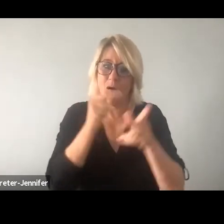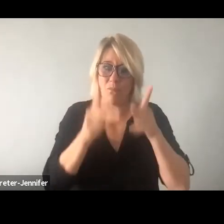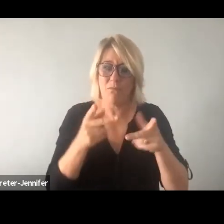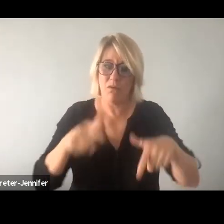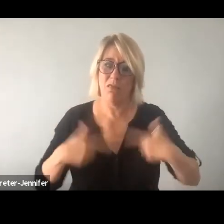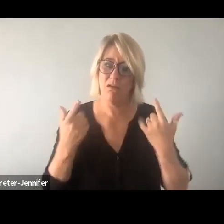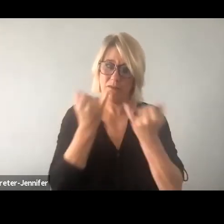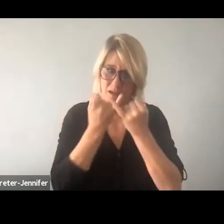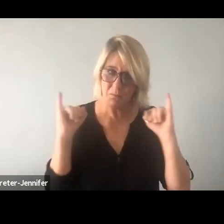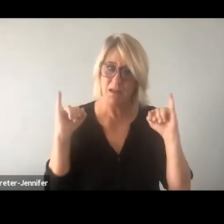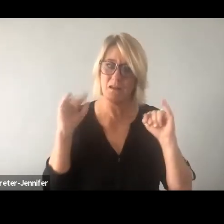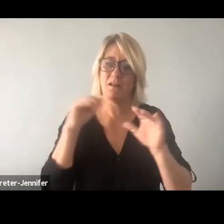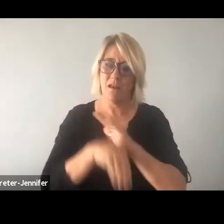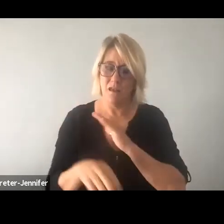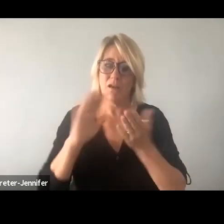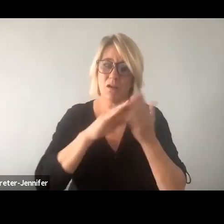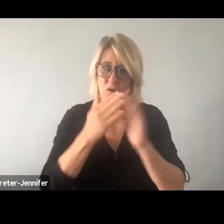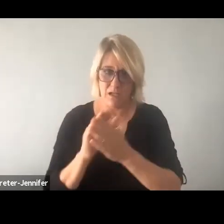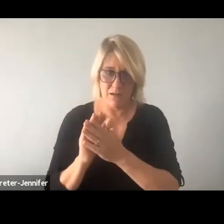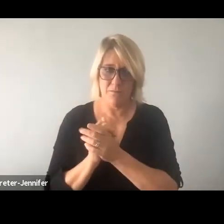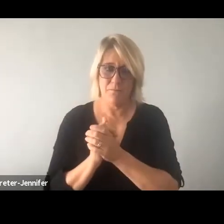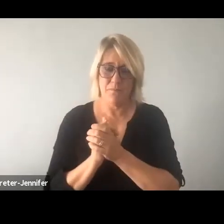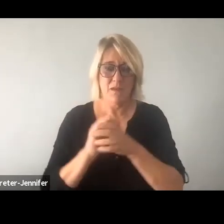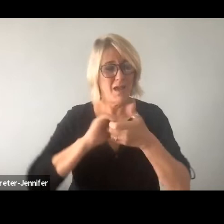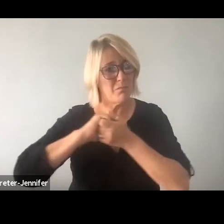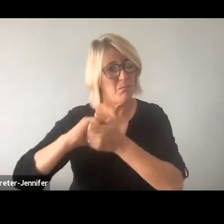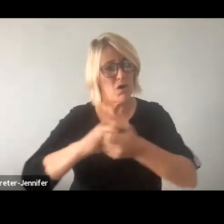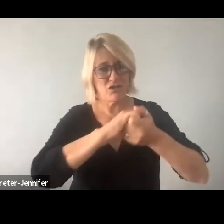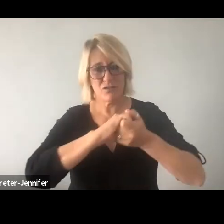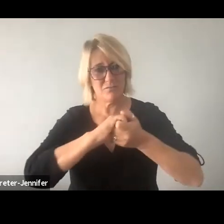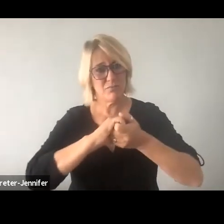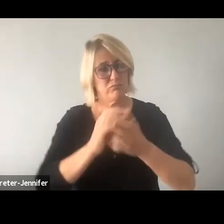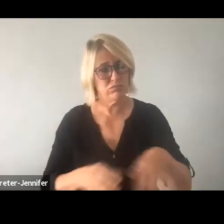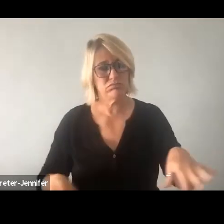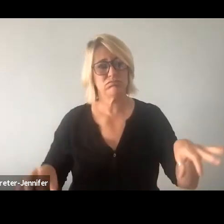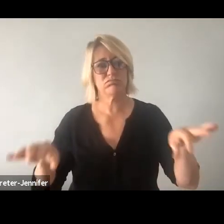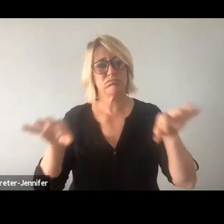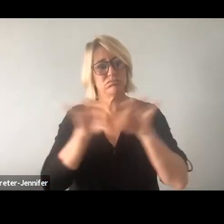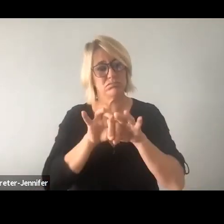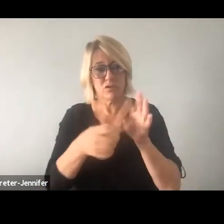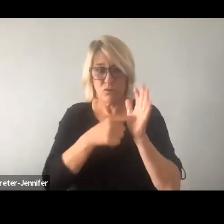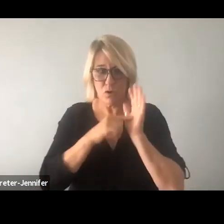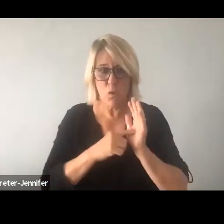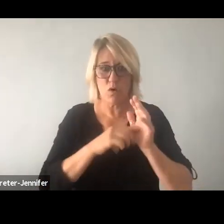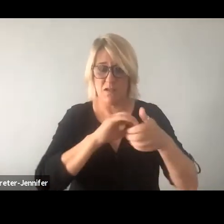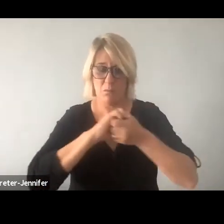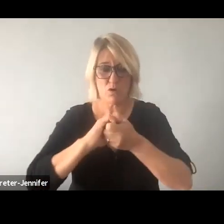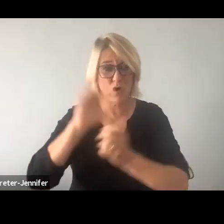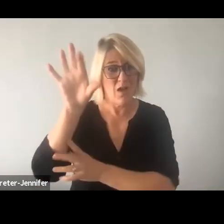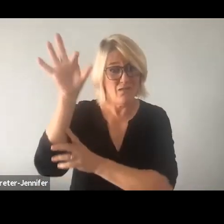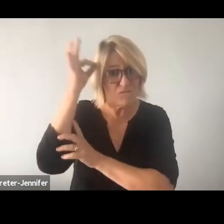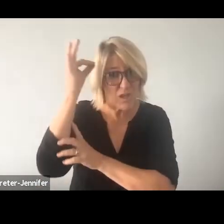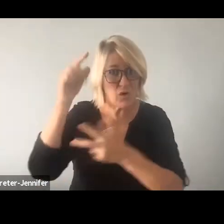in the community. And partnership is key to that coordination. It requires partnership at federal, state, and